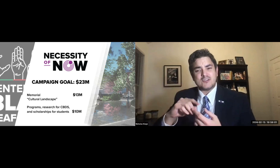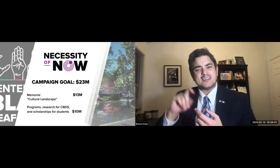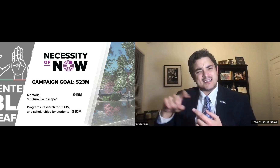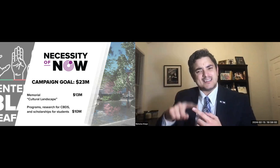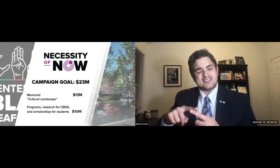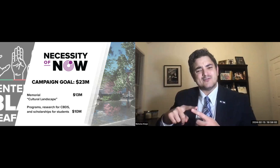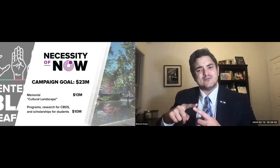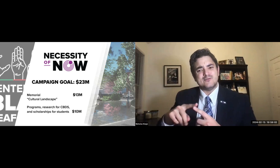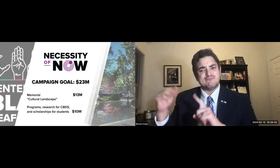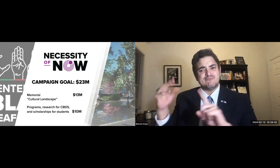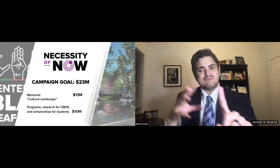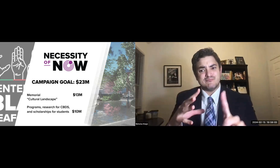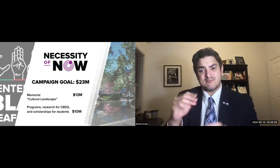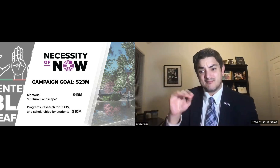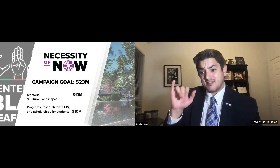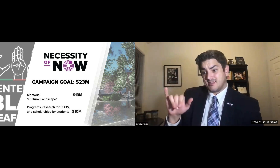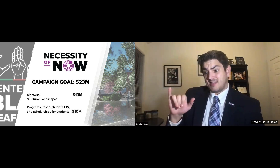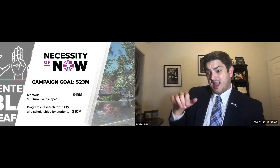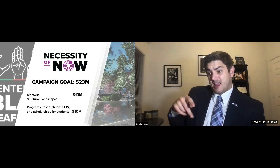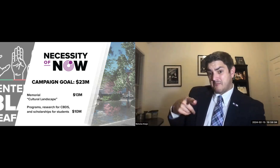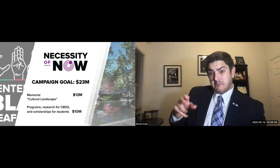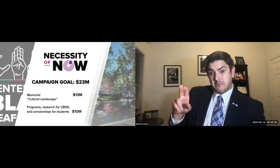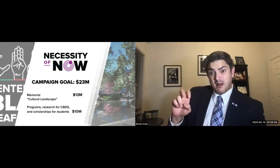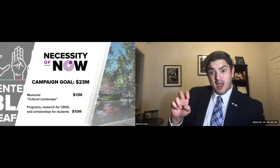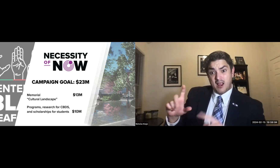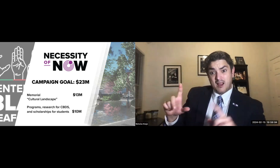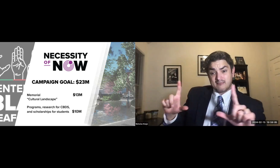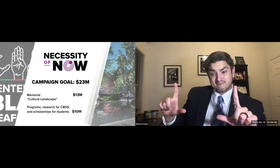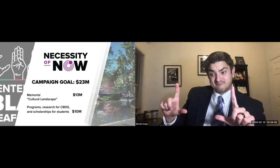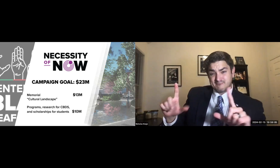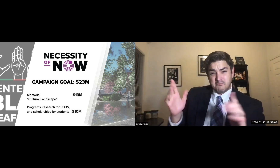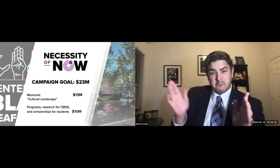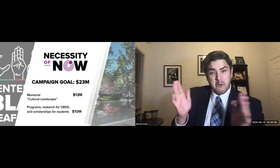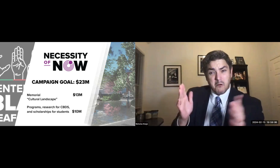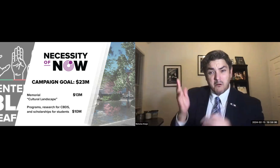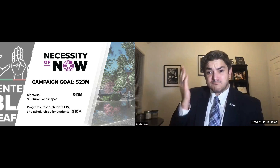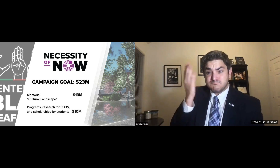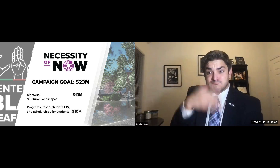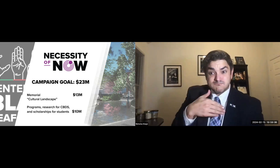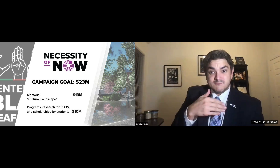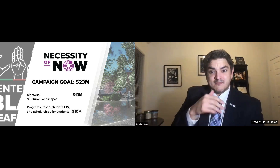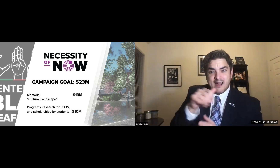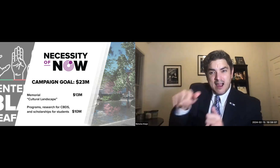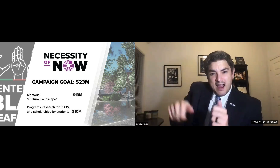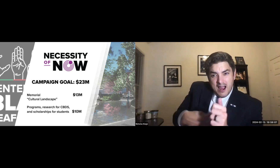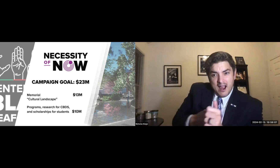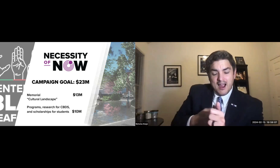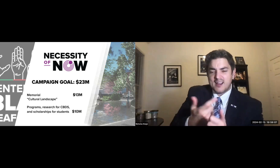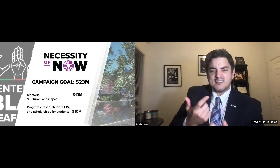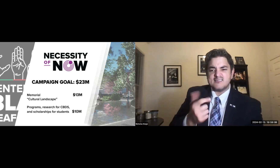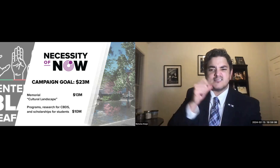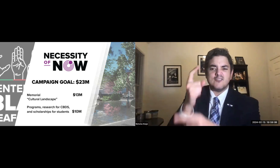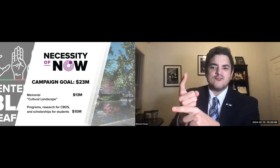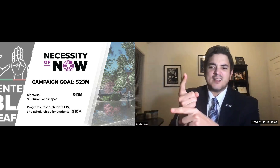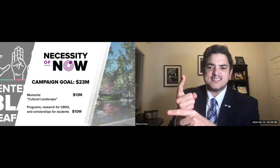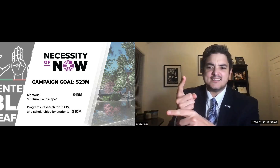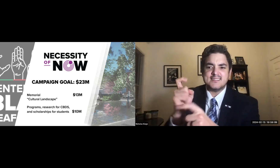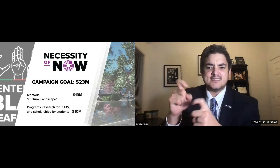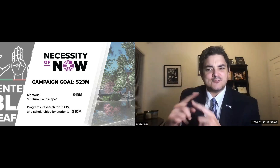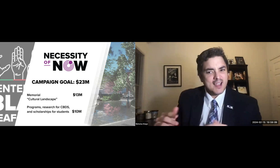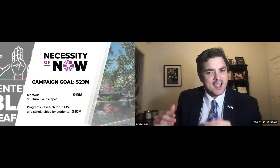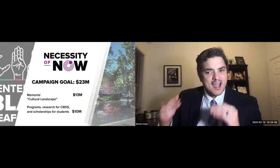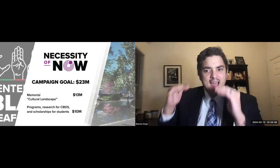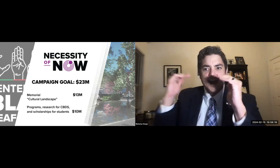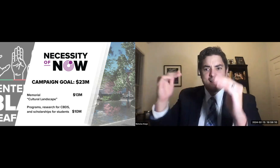history, especially during the Black Lives Matter movement, to really spotlight the history of what had happened. And that this small panel was something that